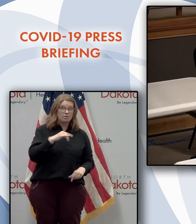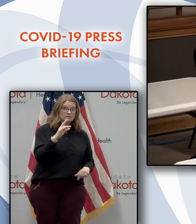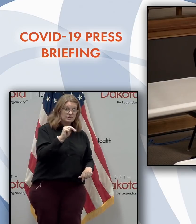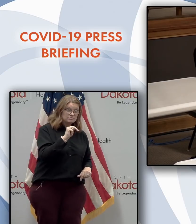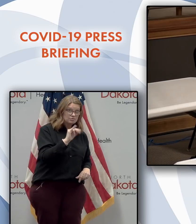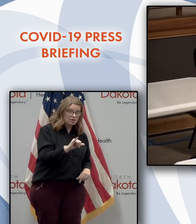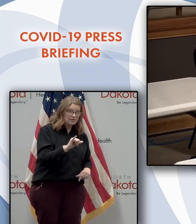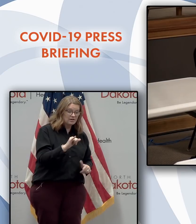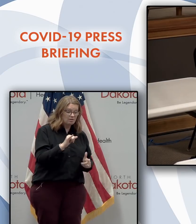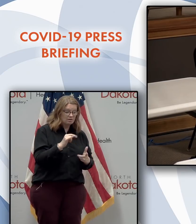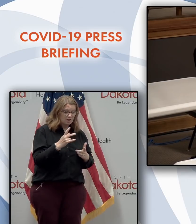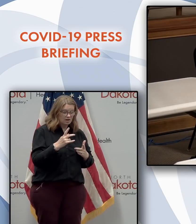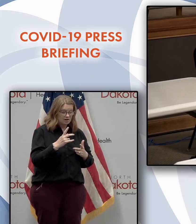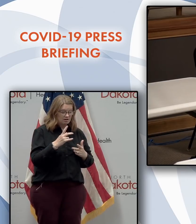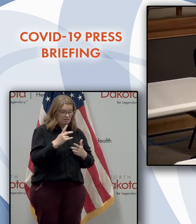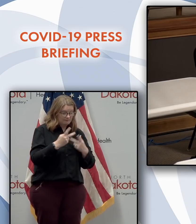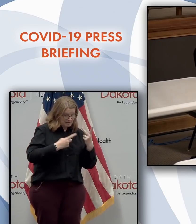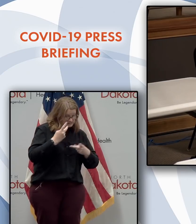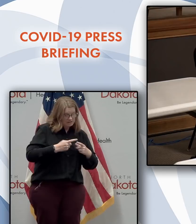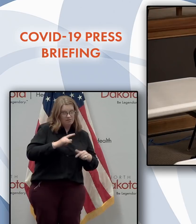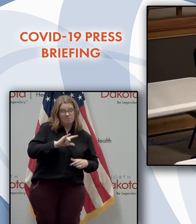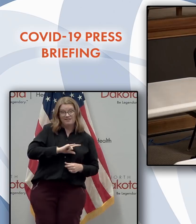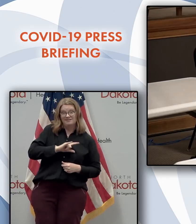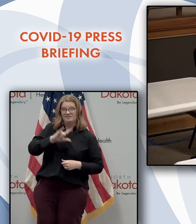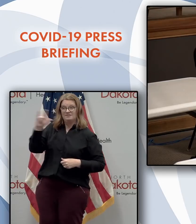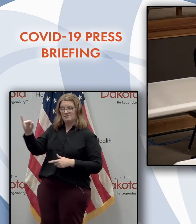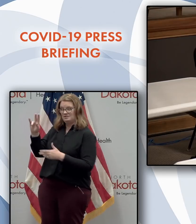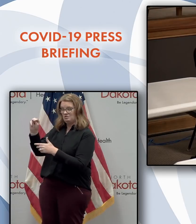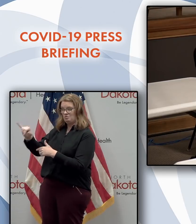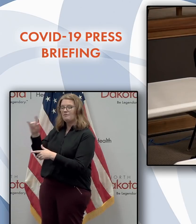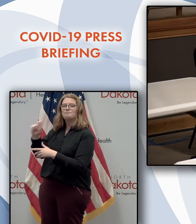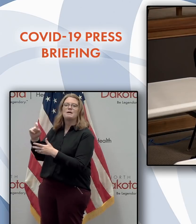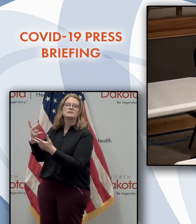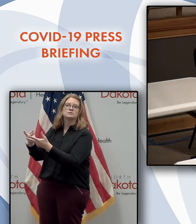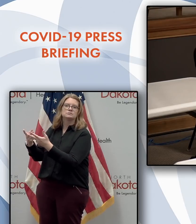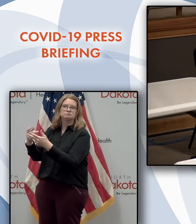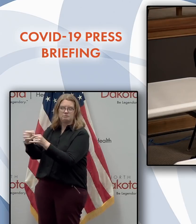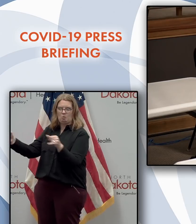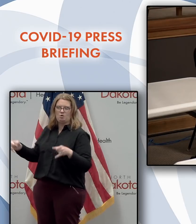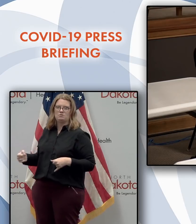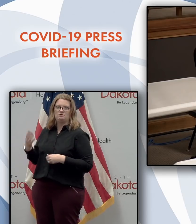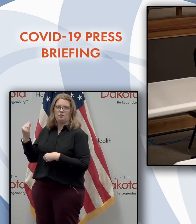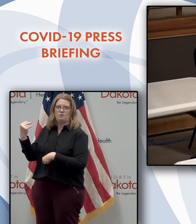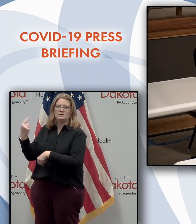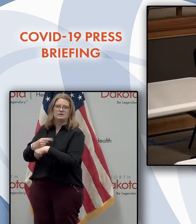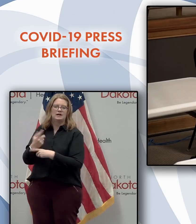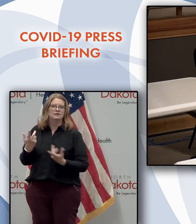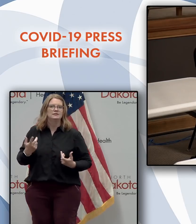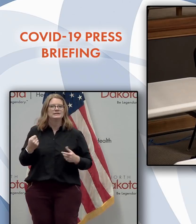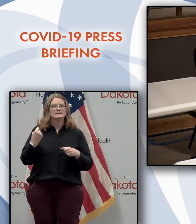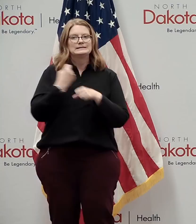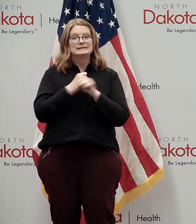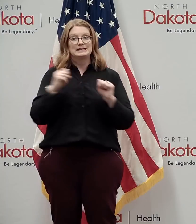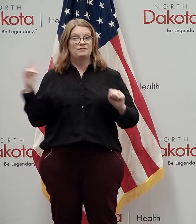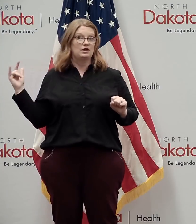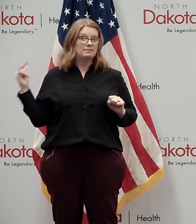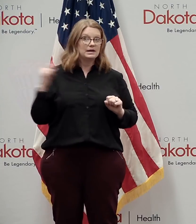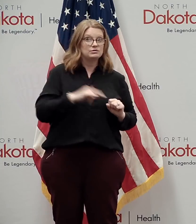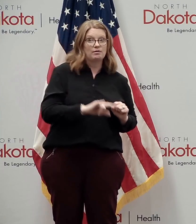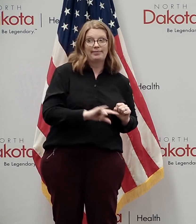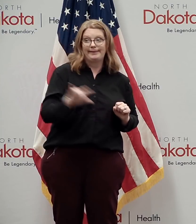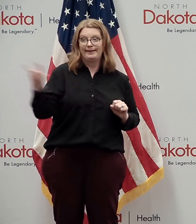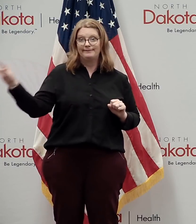travel advisories for our state necessarily. Do you think it's safer coming into North Dakota than it is leaving?